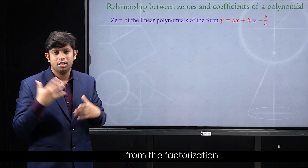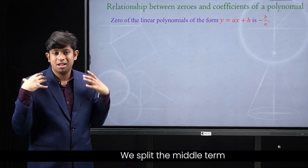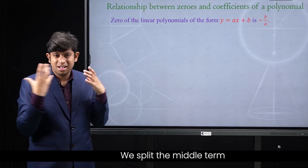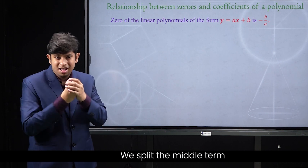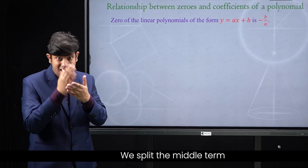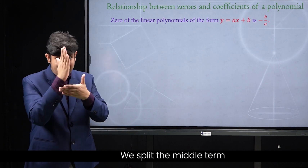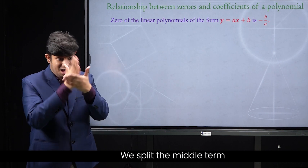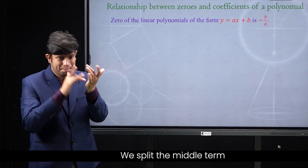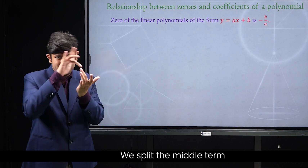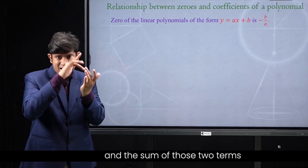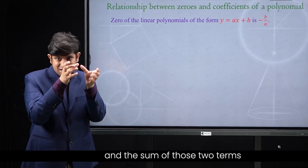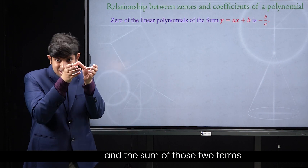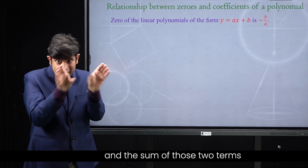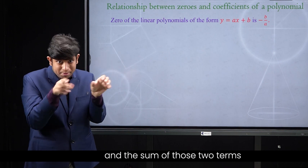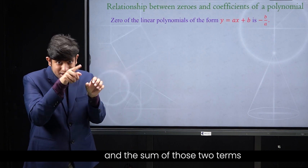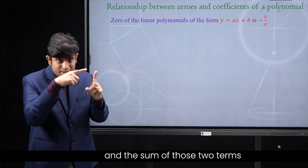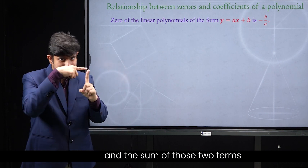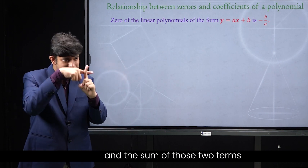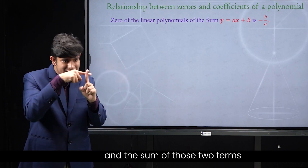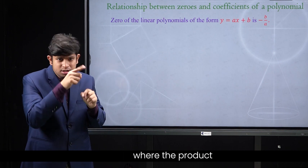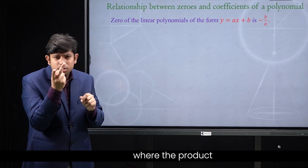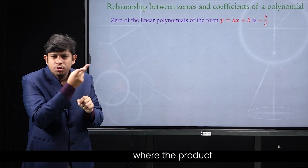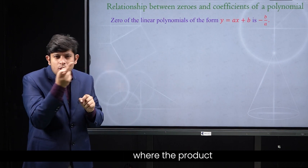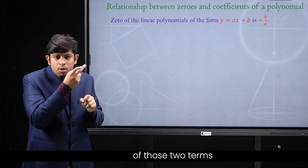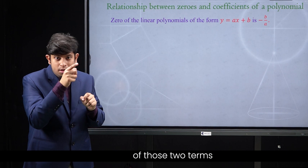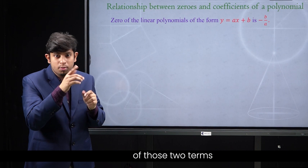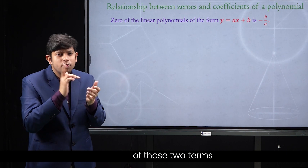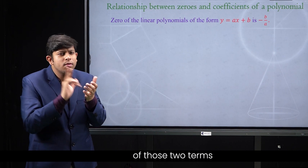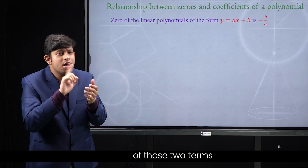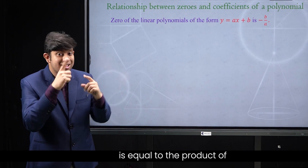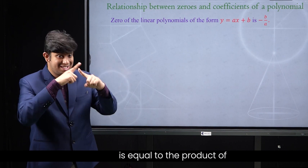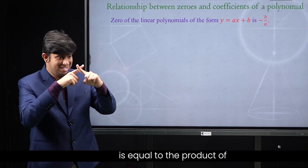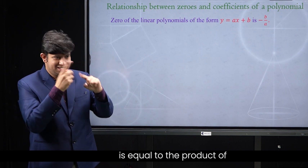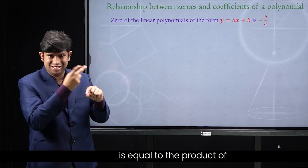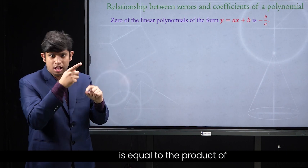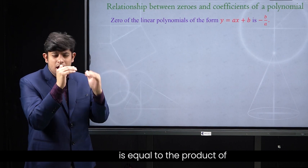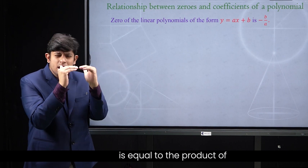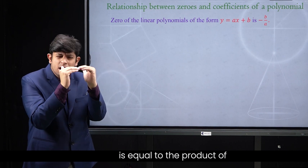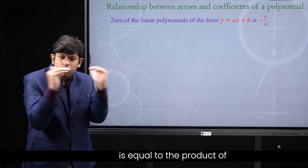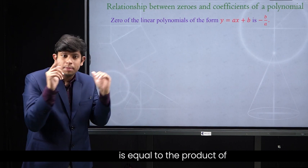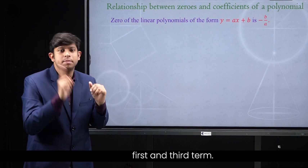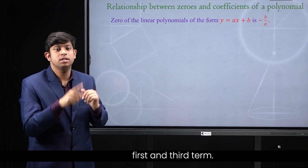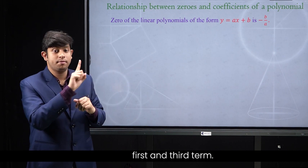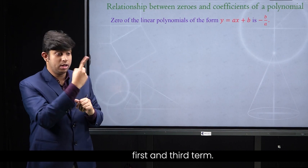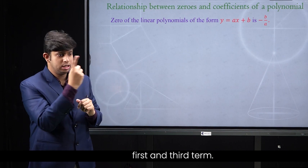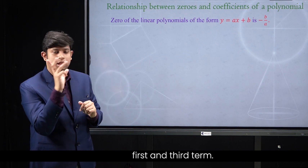We split the middle term as the sum of those two terms, where the product of those two terms is equal to the product of first and third